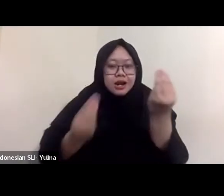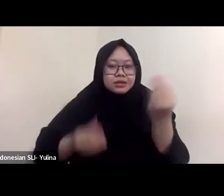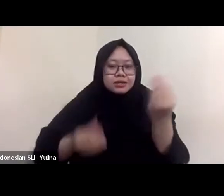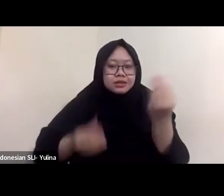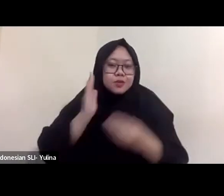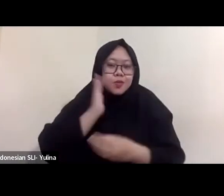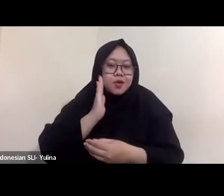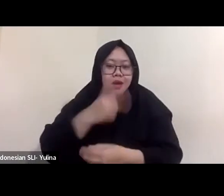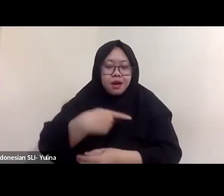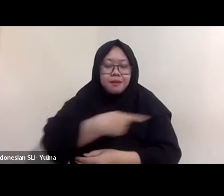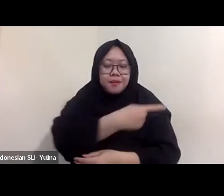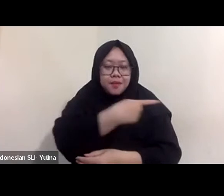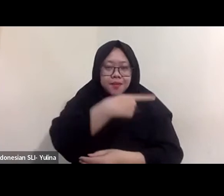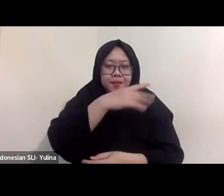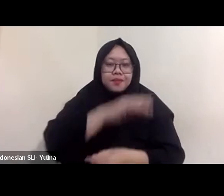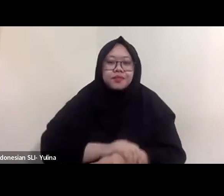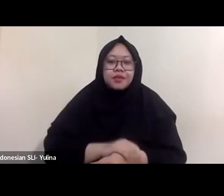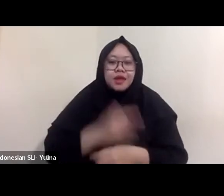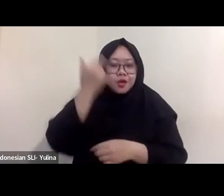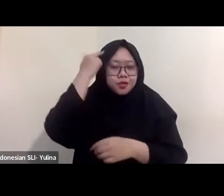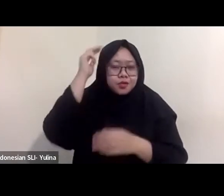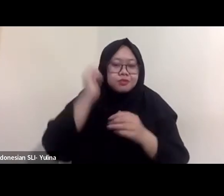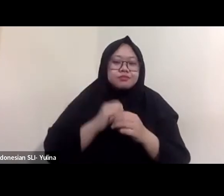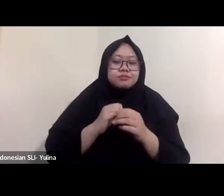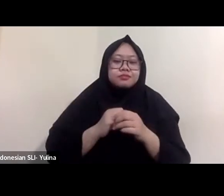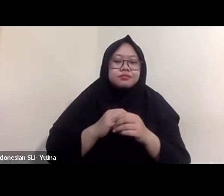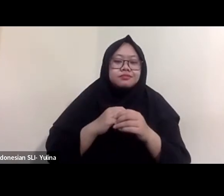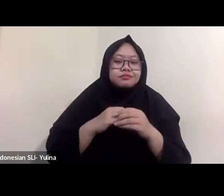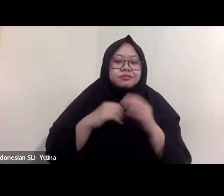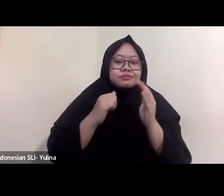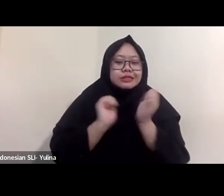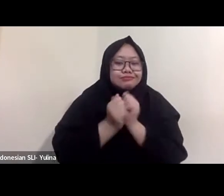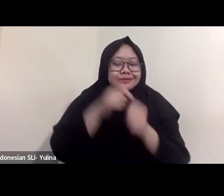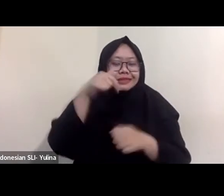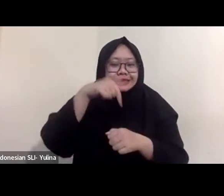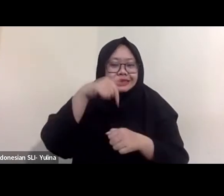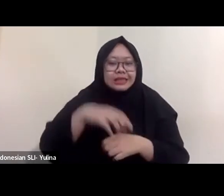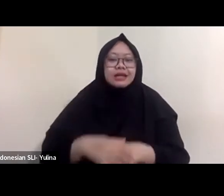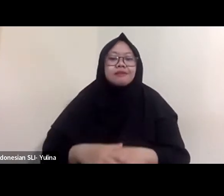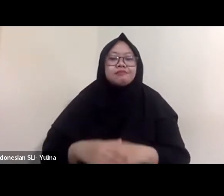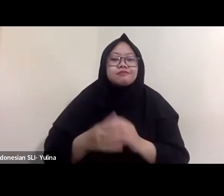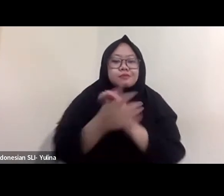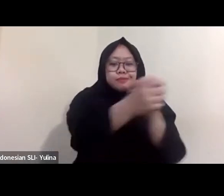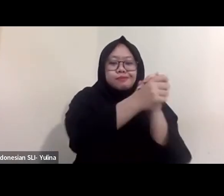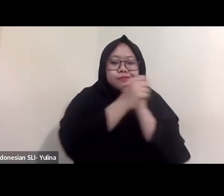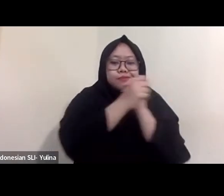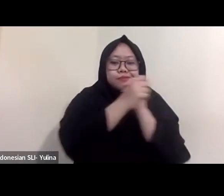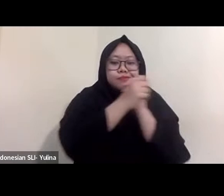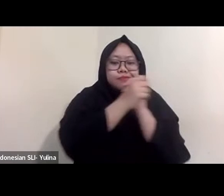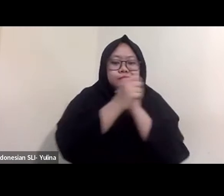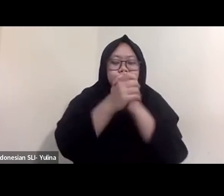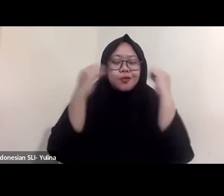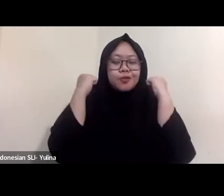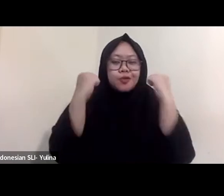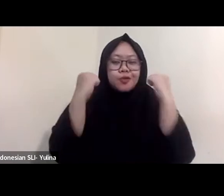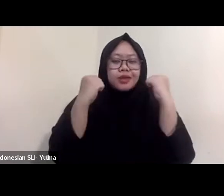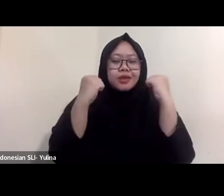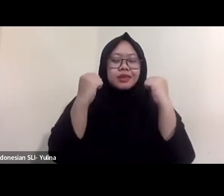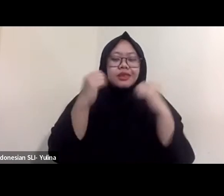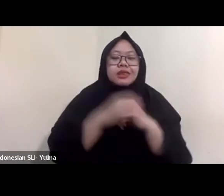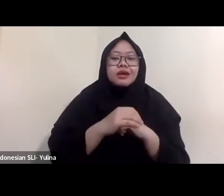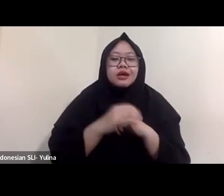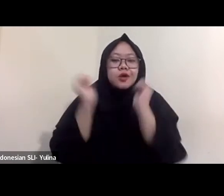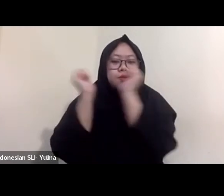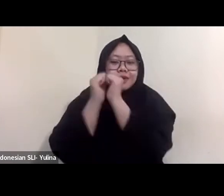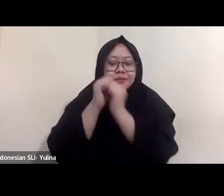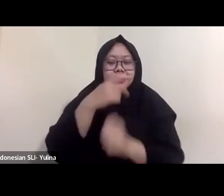to create and ensure inclusive and equitable quality education, especially in hard times such as today. We hope that through